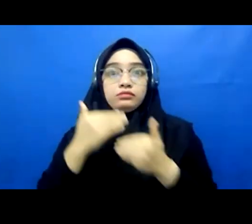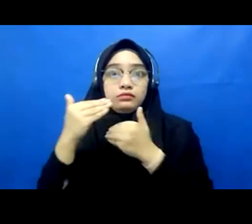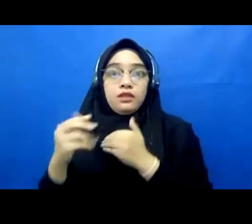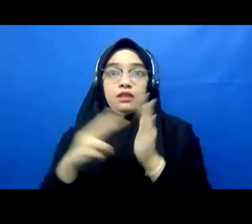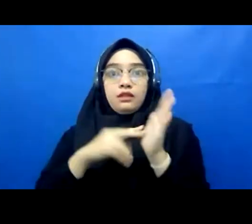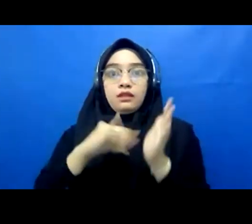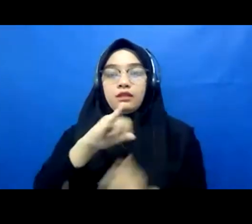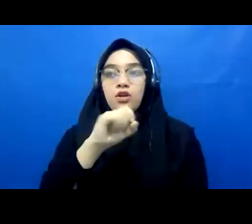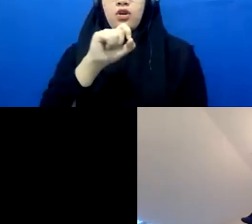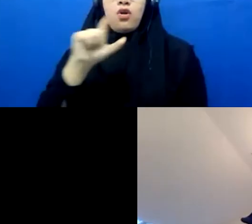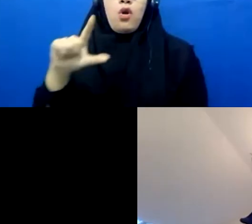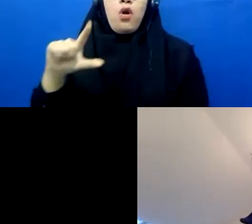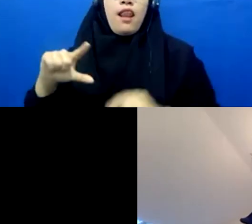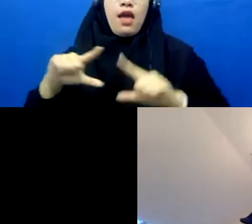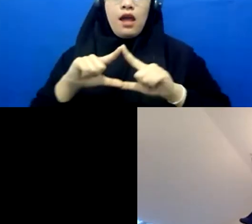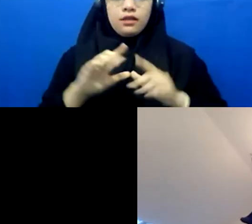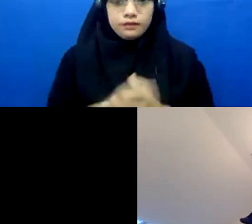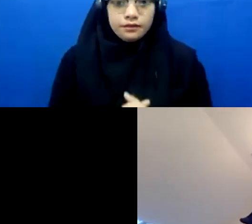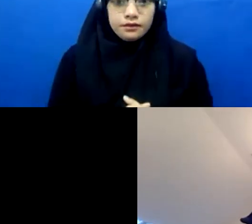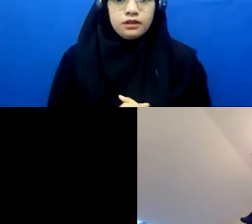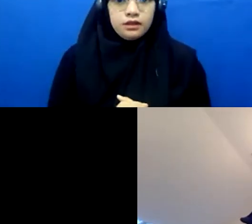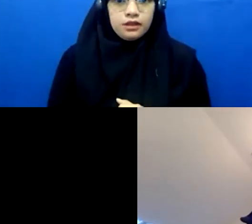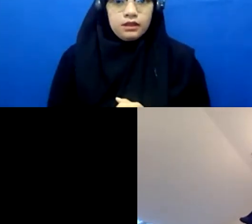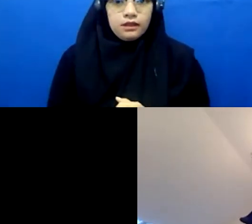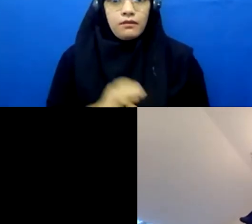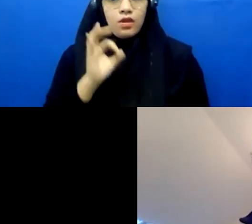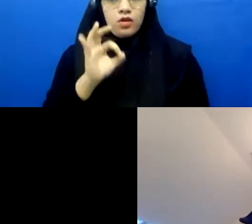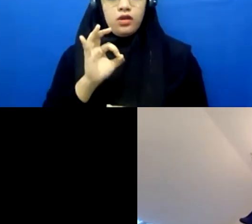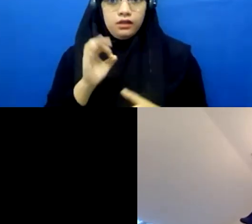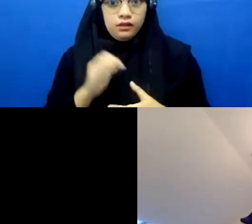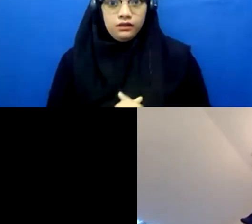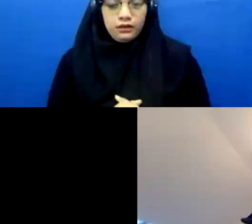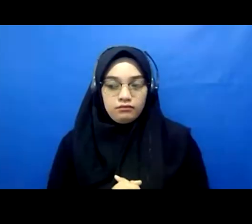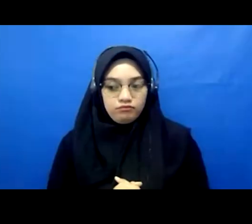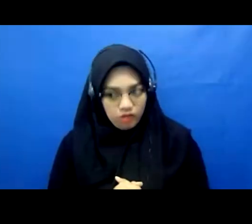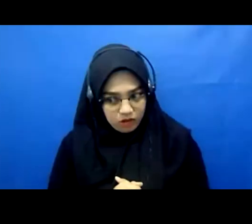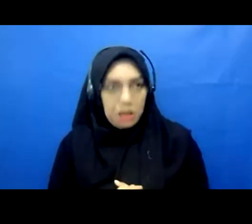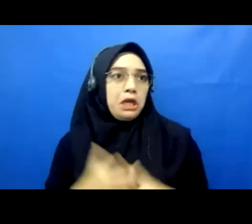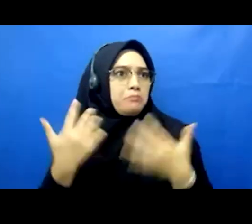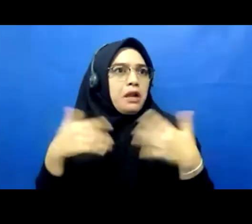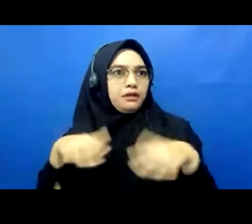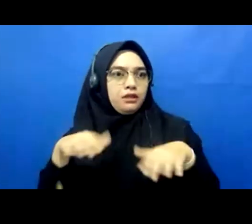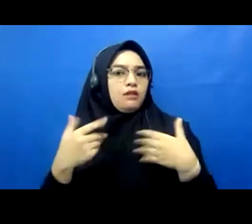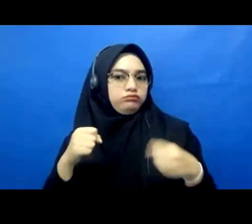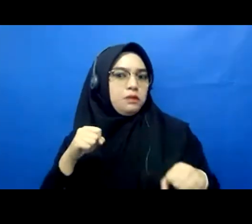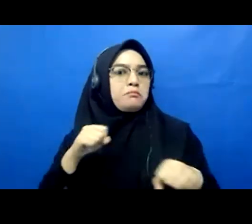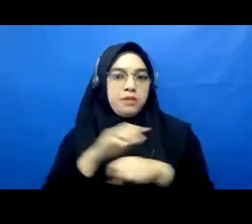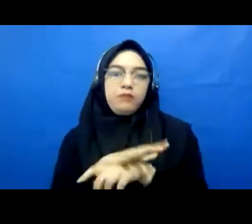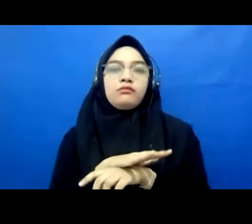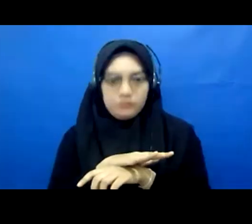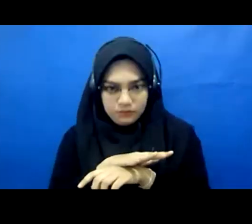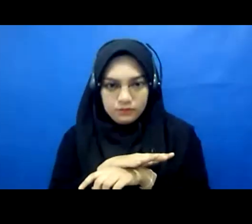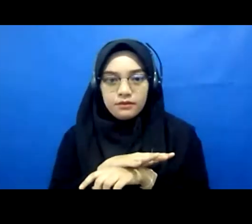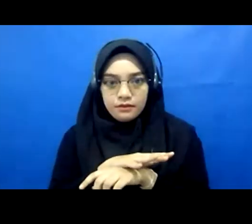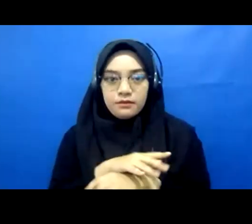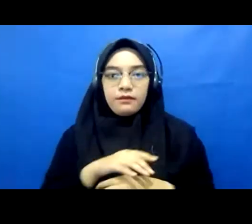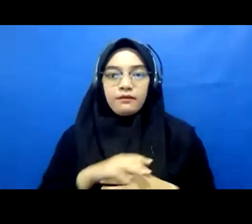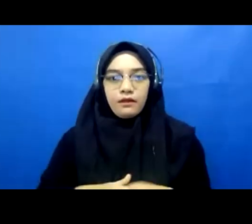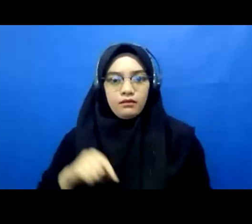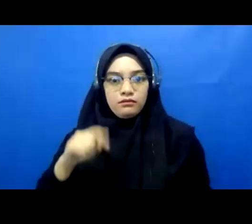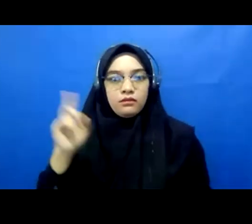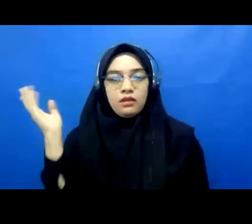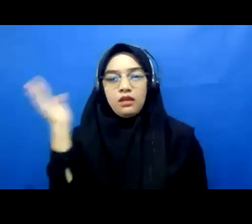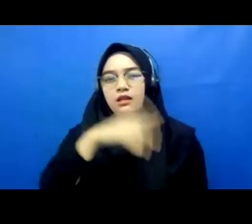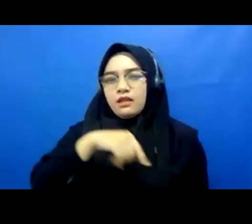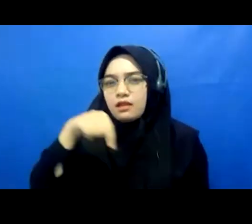Yeah, very briefly, demonstrate your impact. I think that today there's